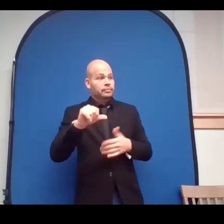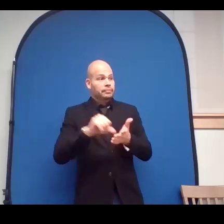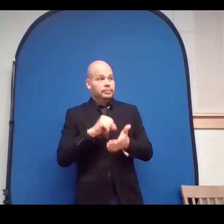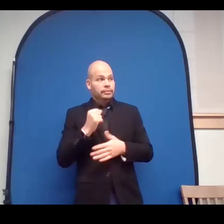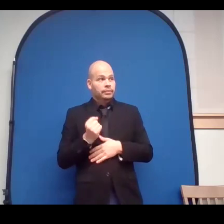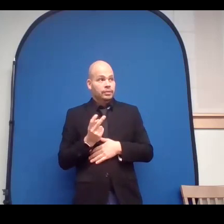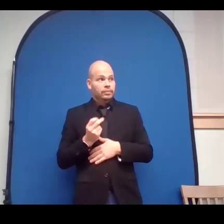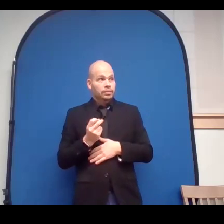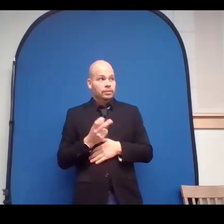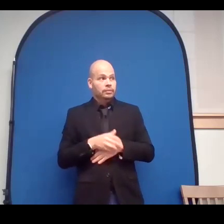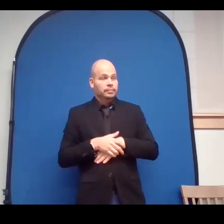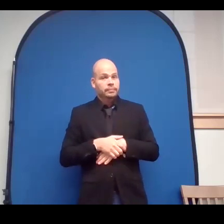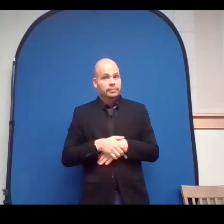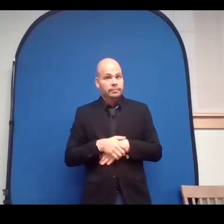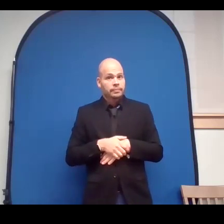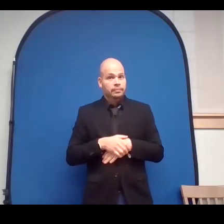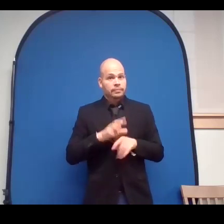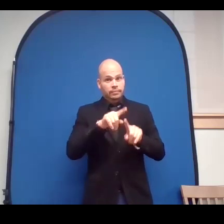the bottom right hand corner.